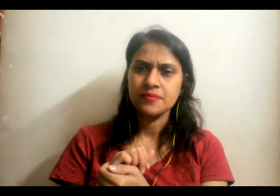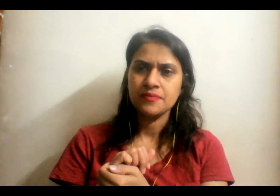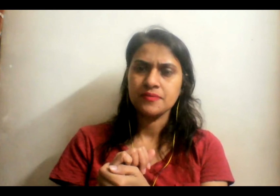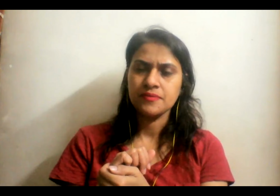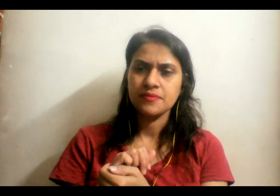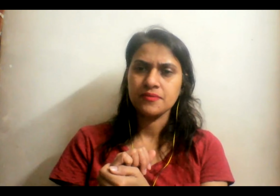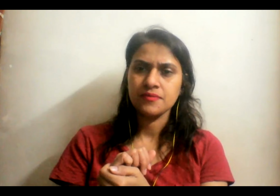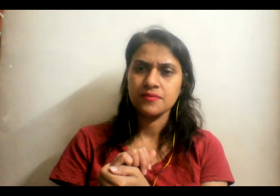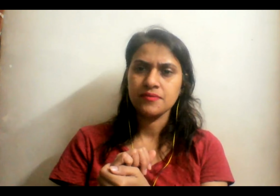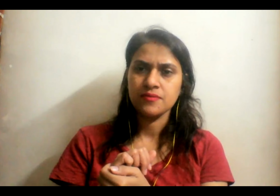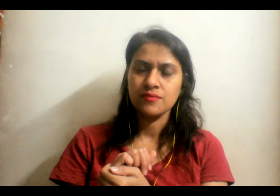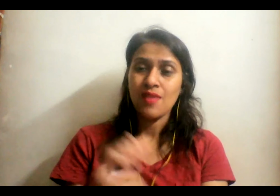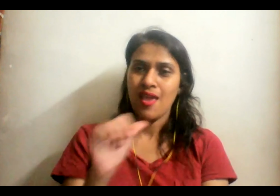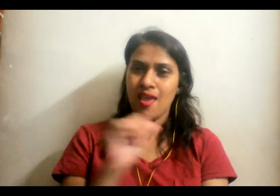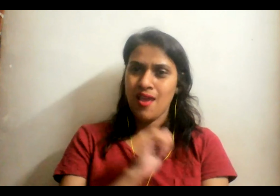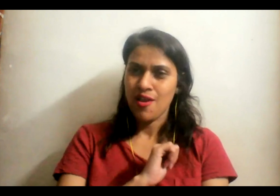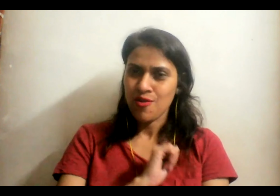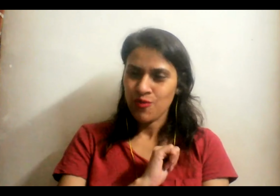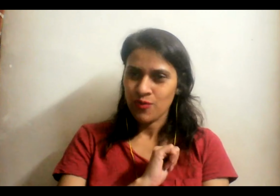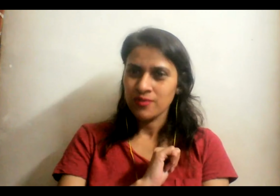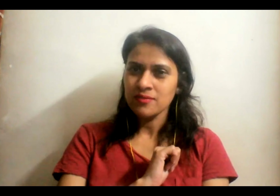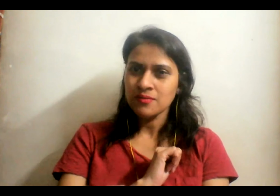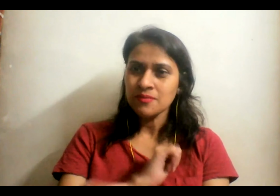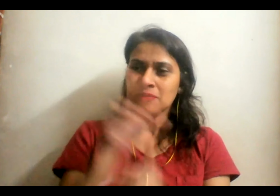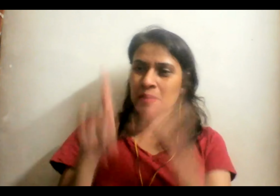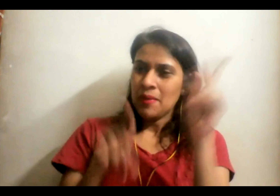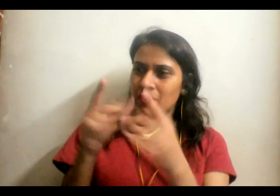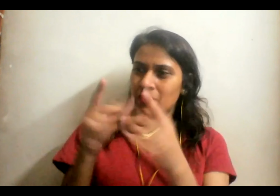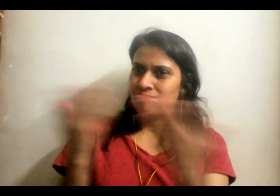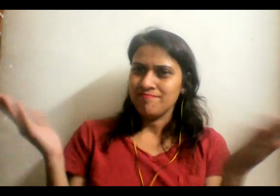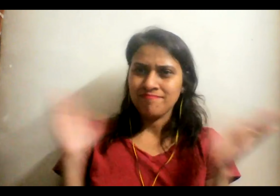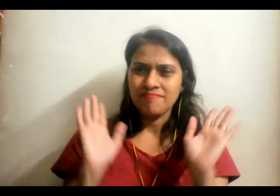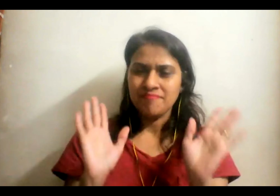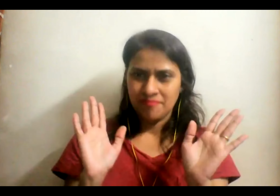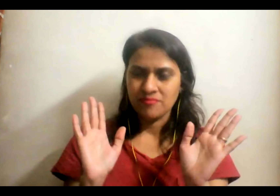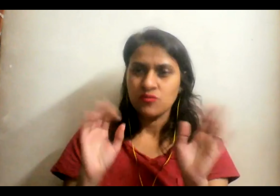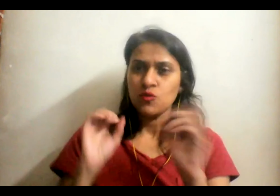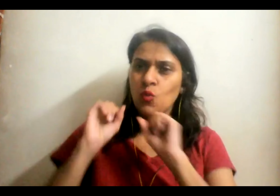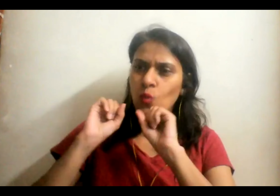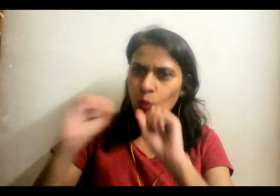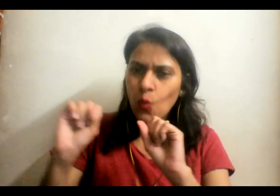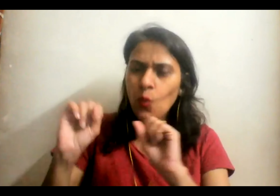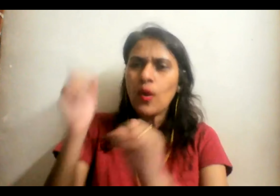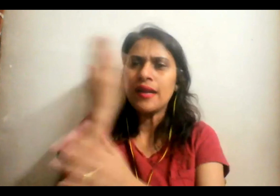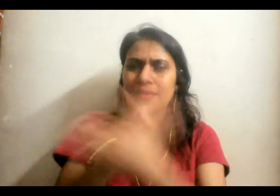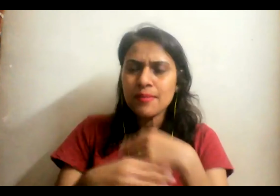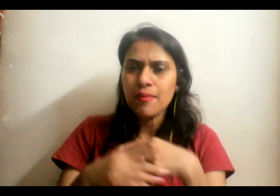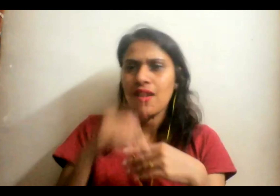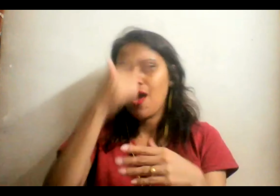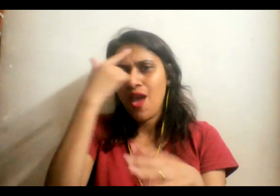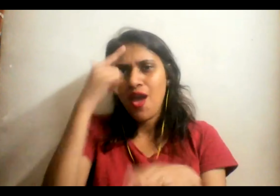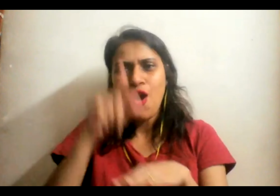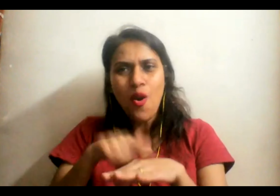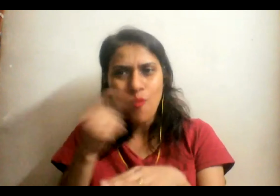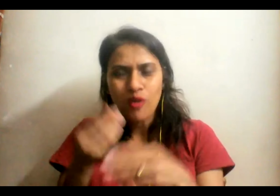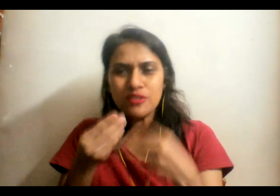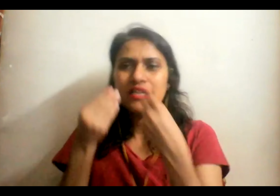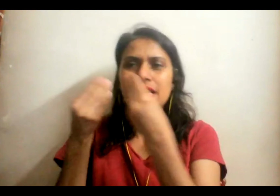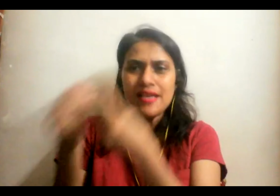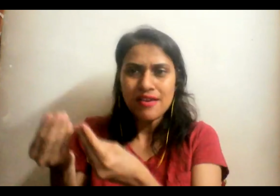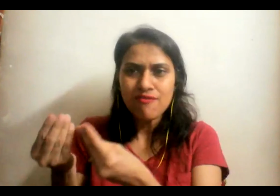perceives the attitude of people around him towards his or her disability and the opportunities which are provided to him, or